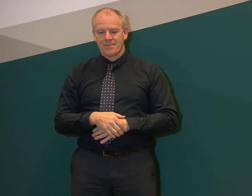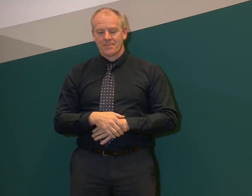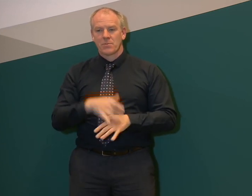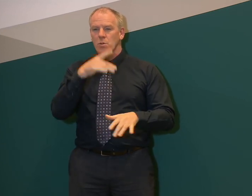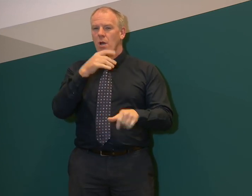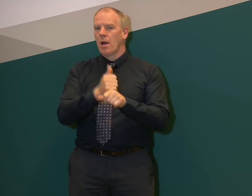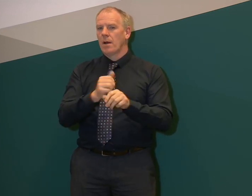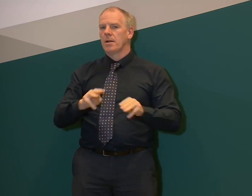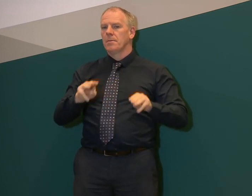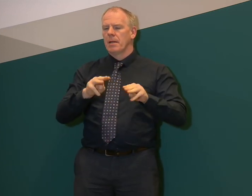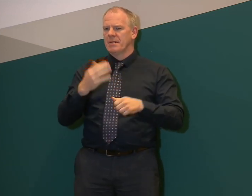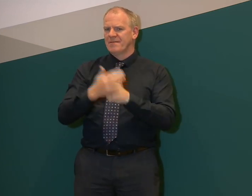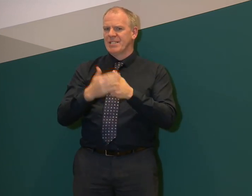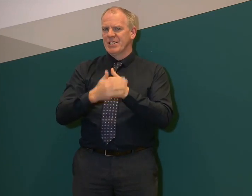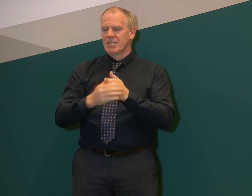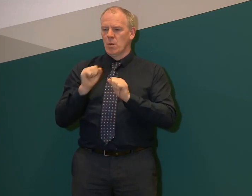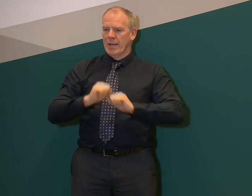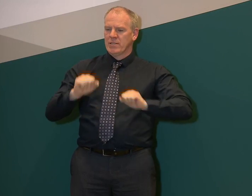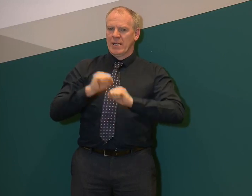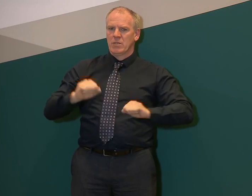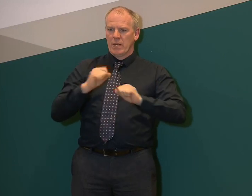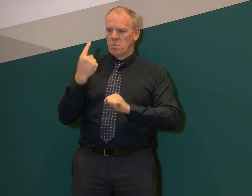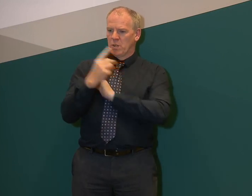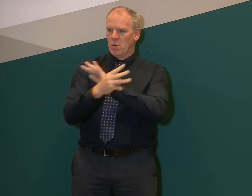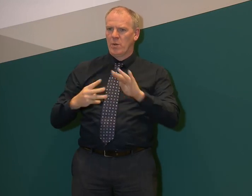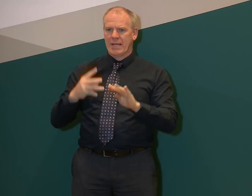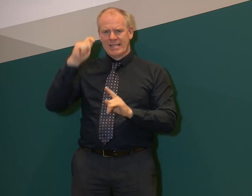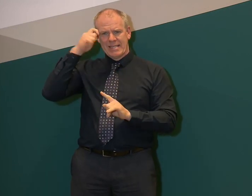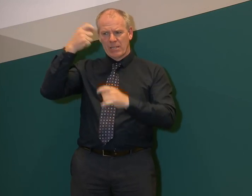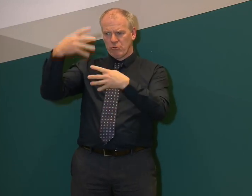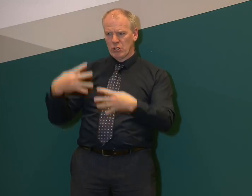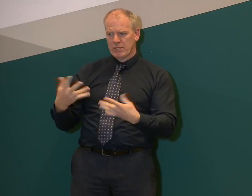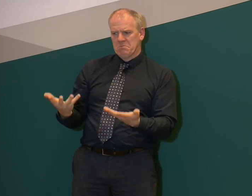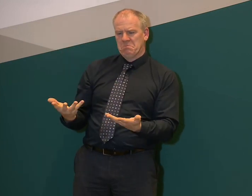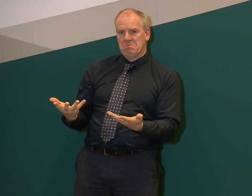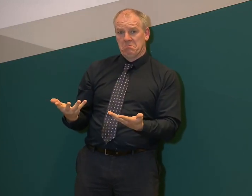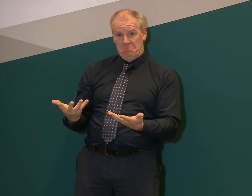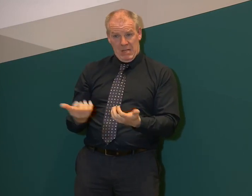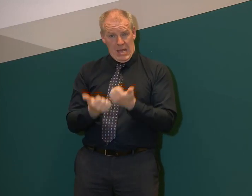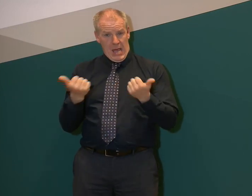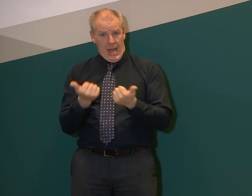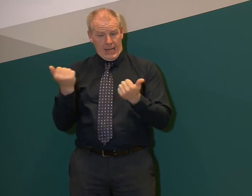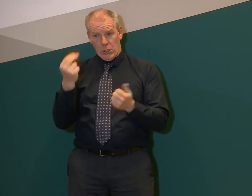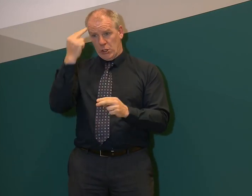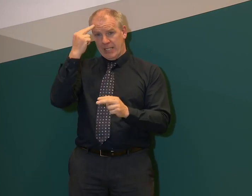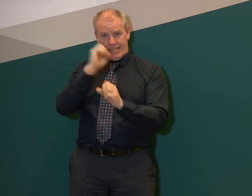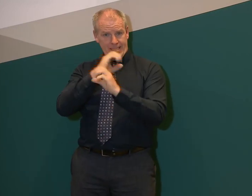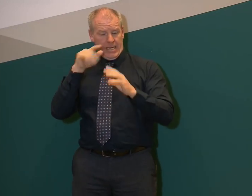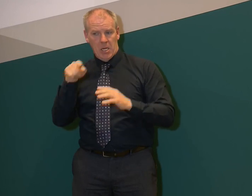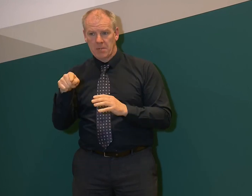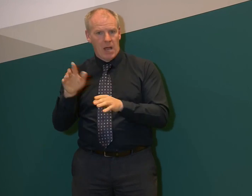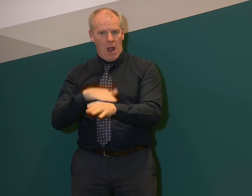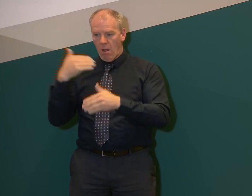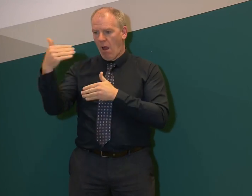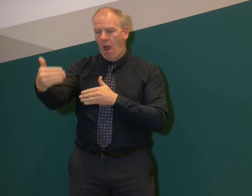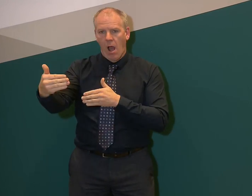to people who have said that they are waiting for over a week for their test results, have we any clarity on if tests, how long it